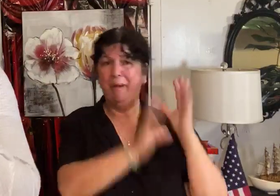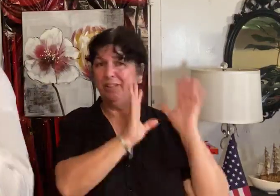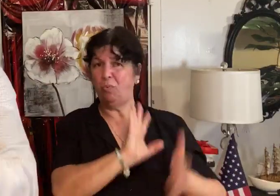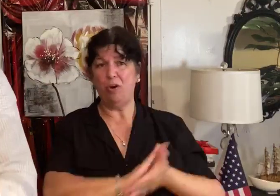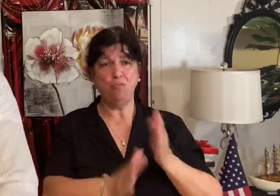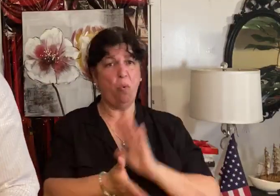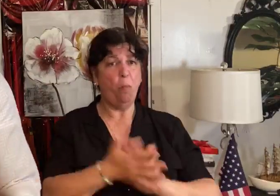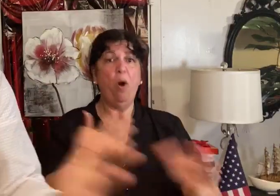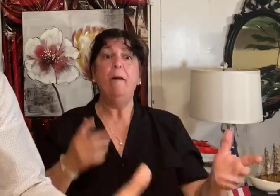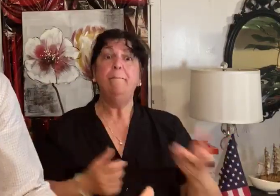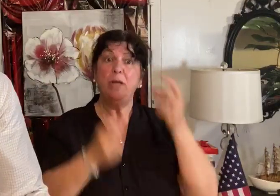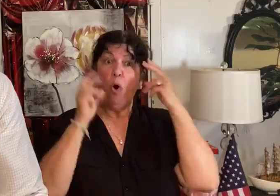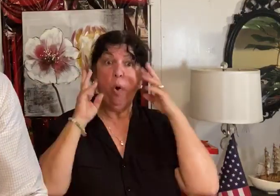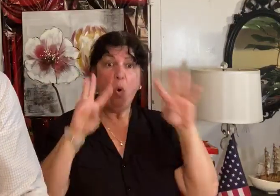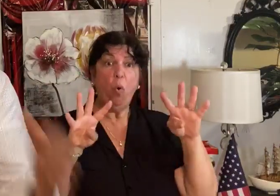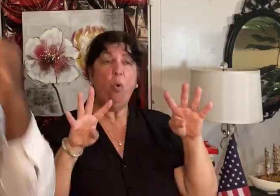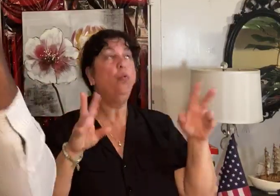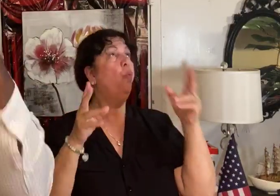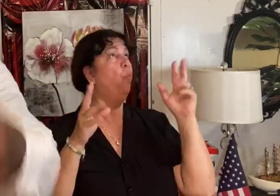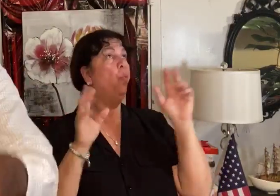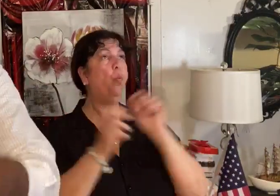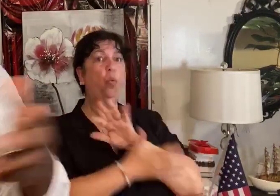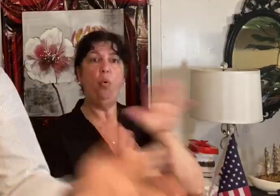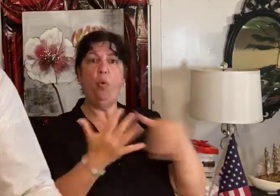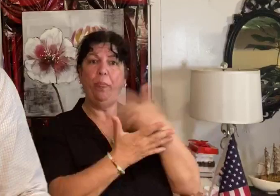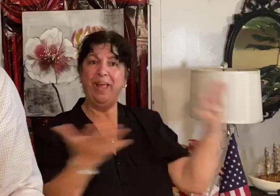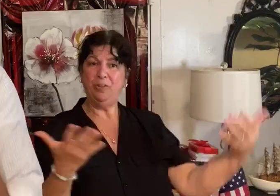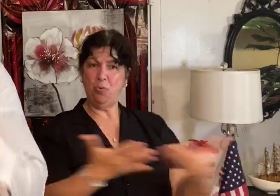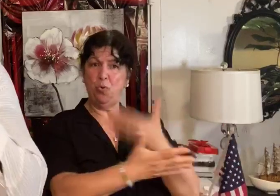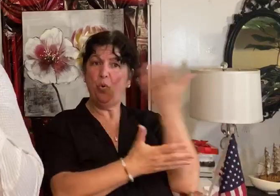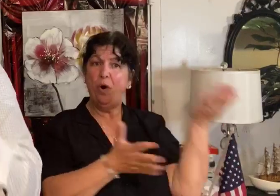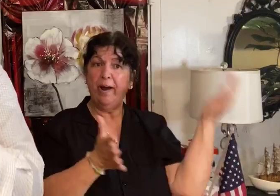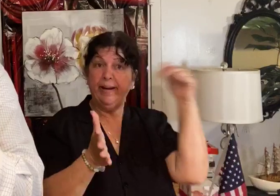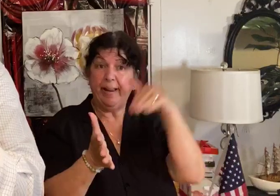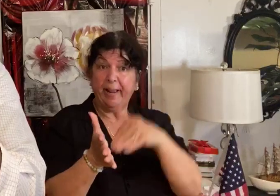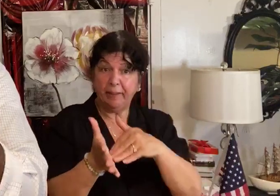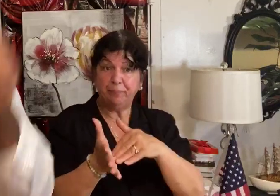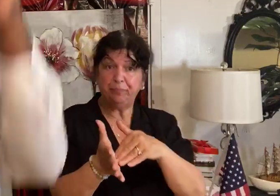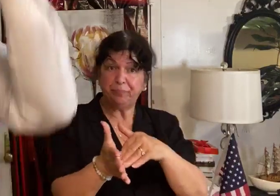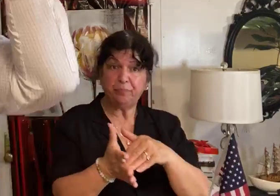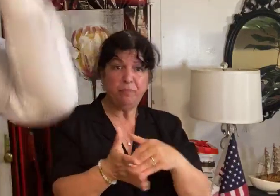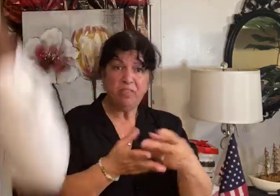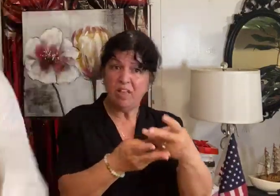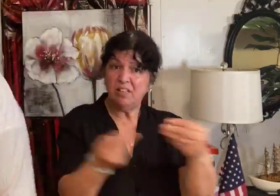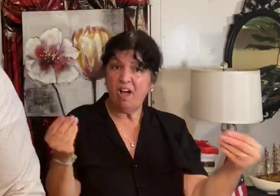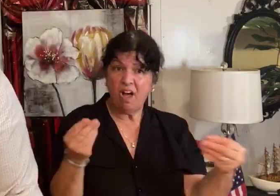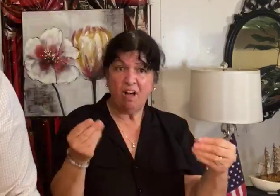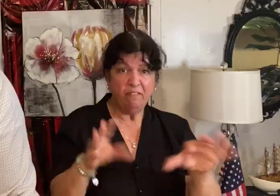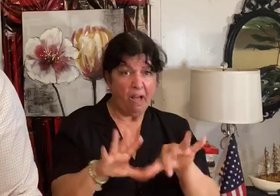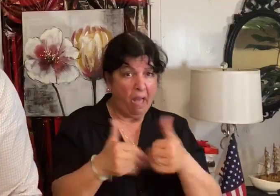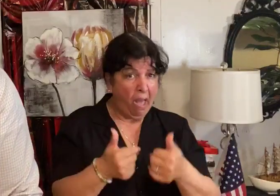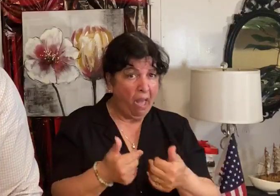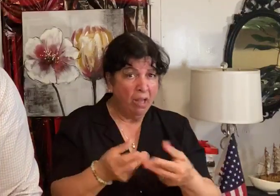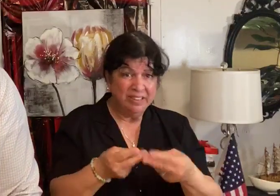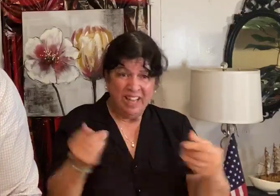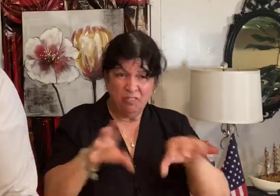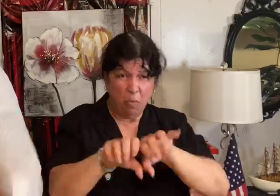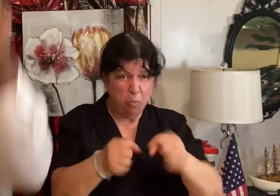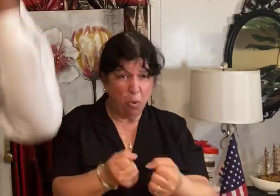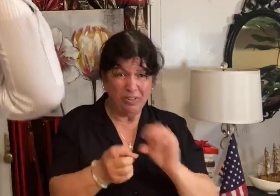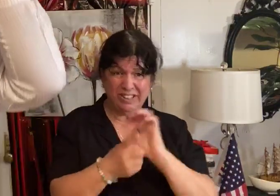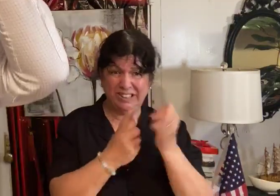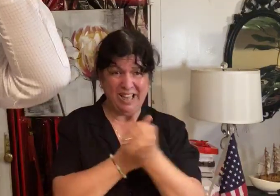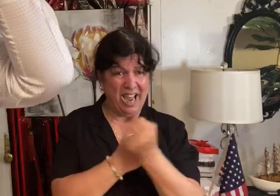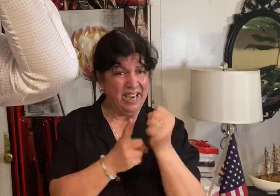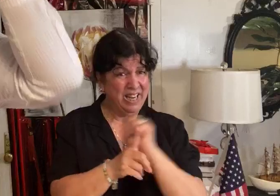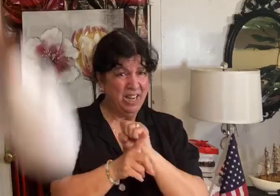away. Behold, all things are become new. Again, the only solution for this broken society,